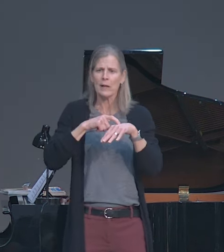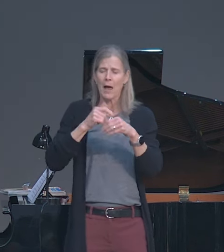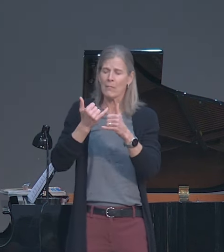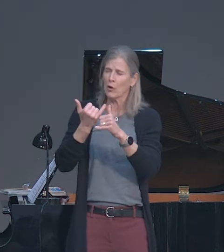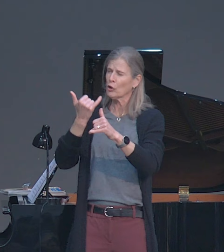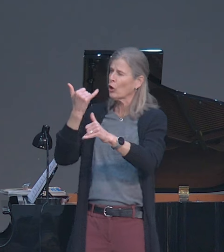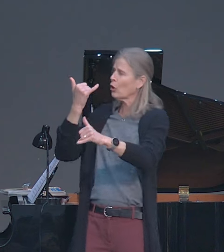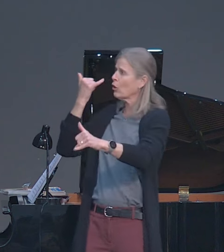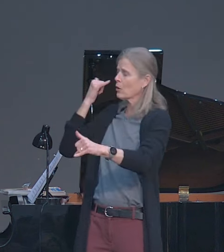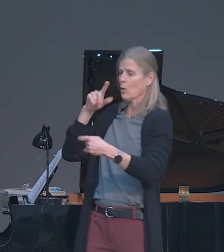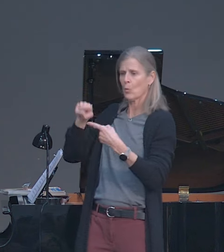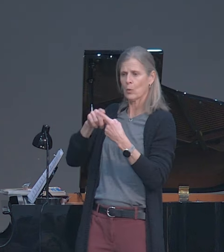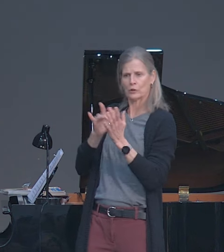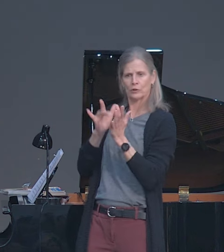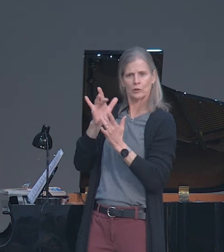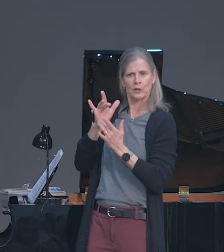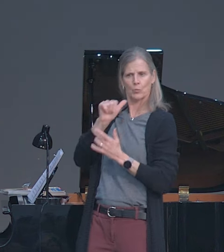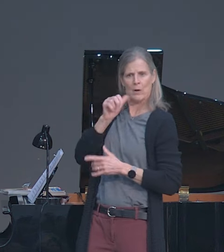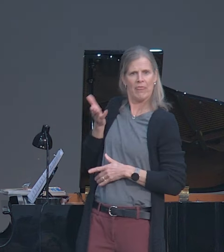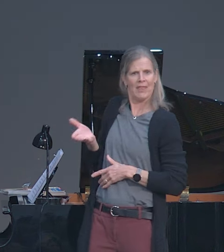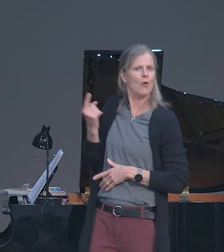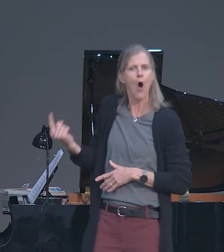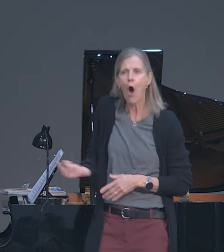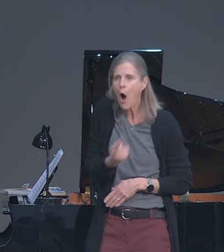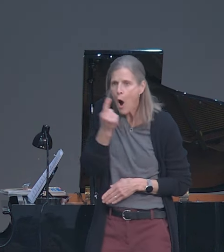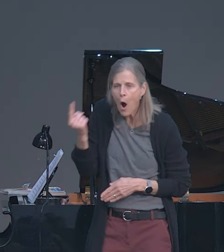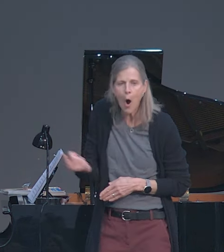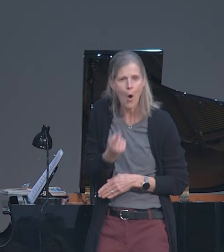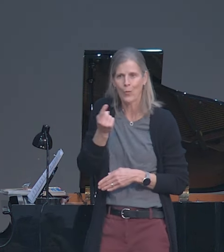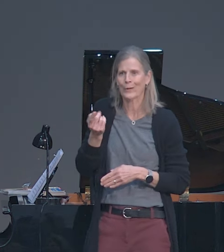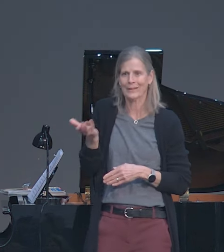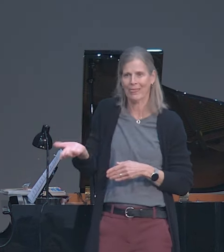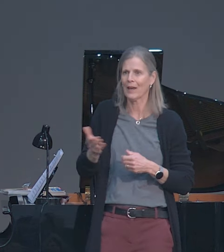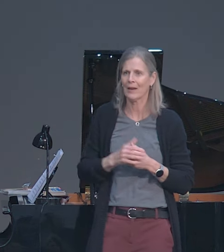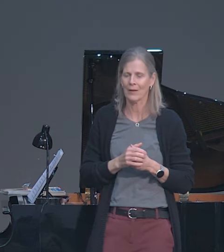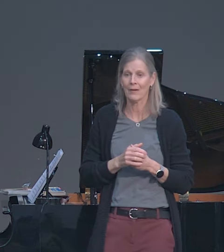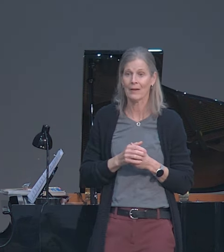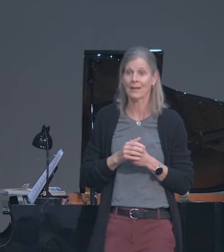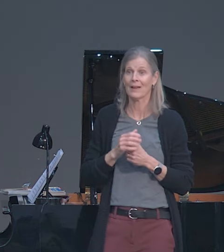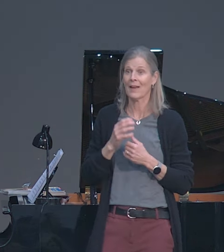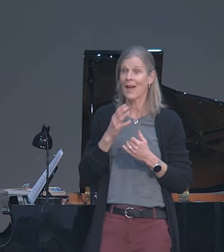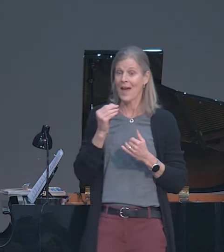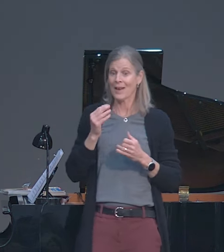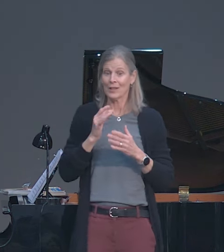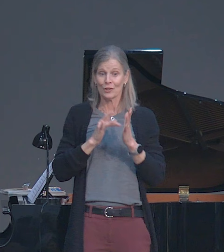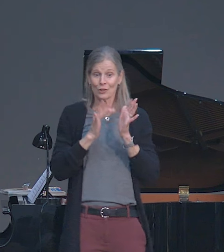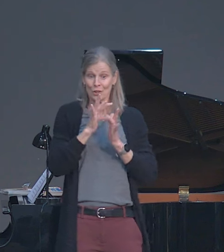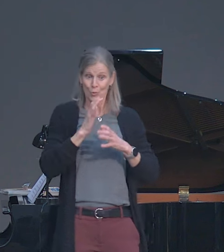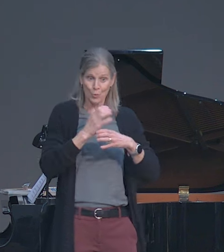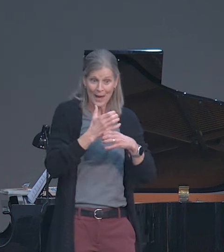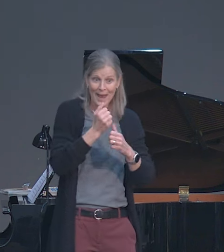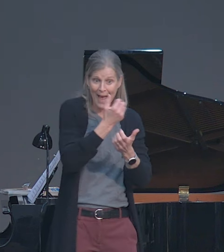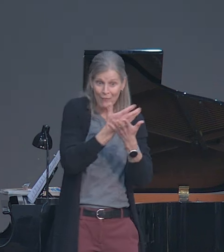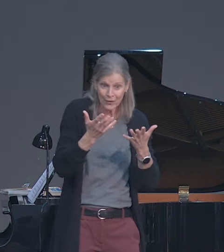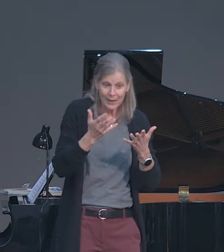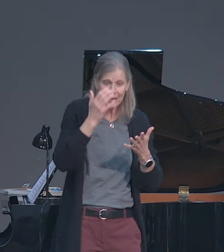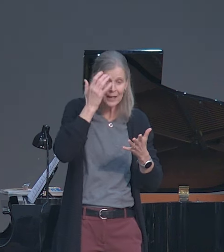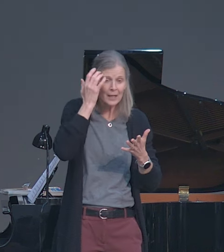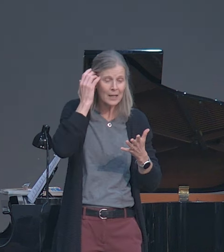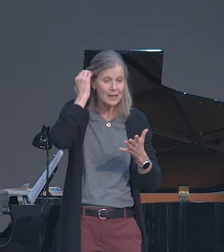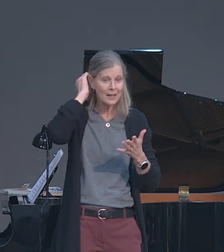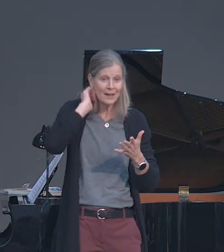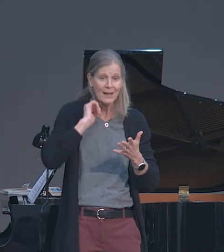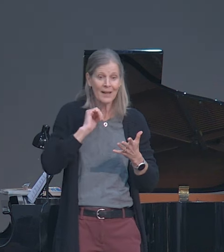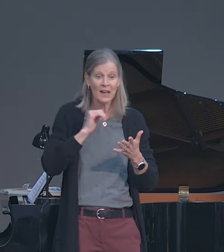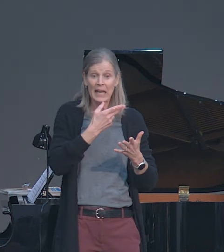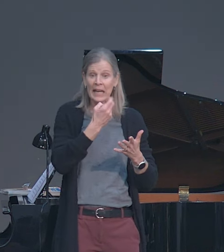eternity when Jesus wasn't. And after Jesus created all things, he didn't just